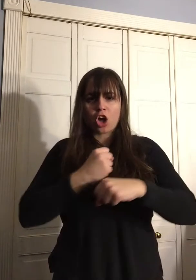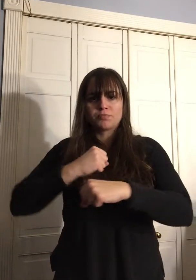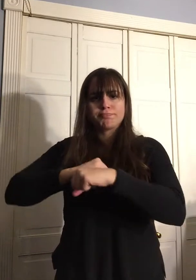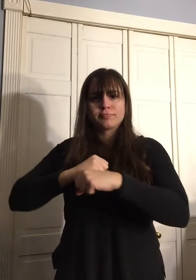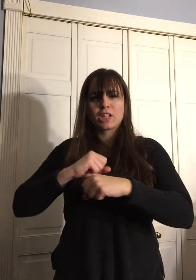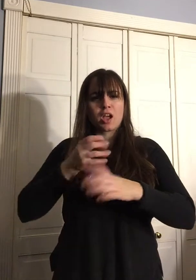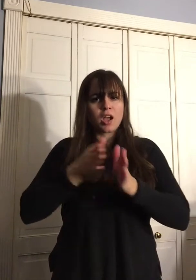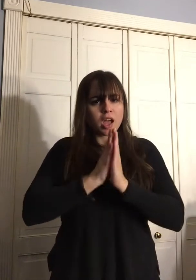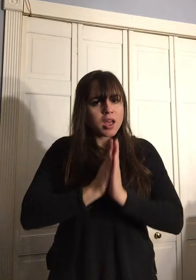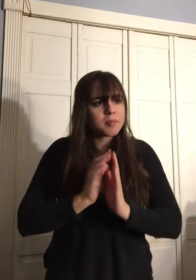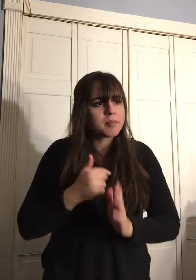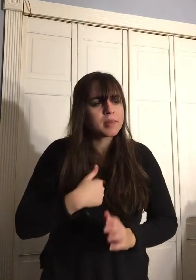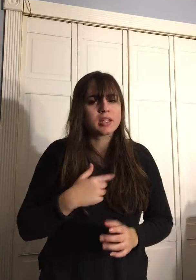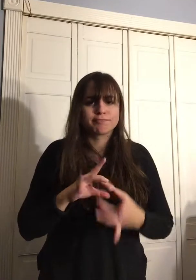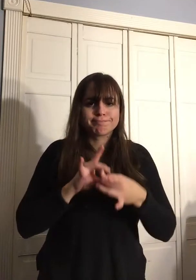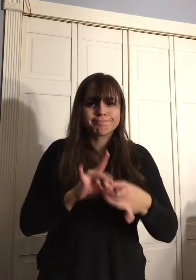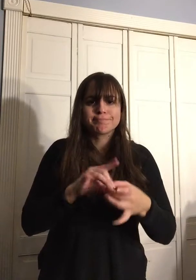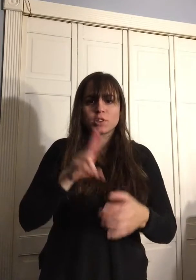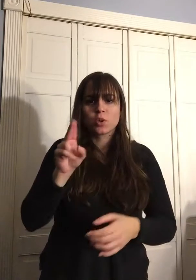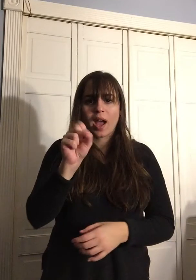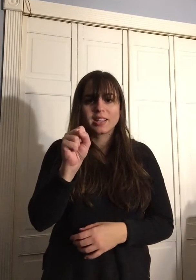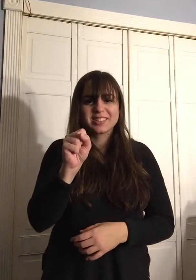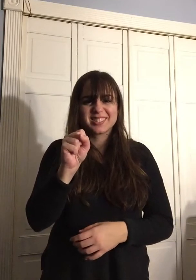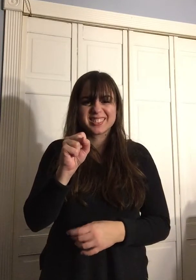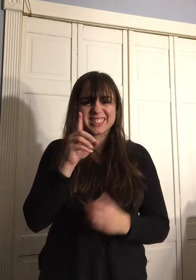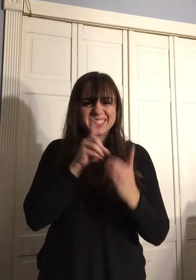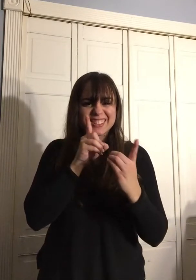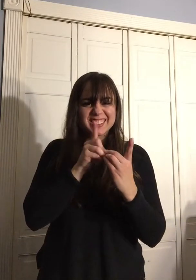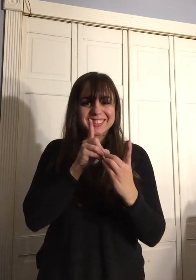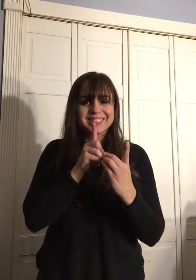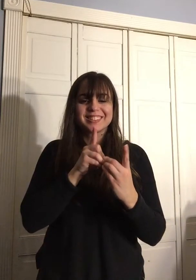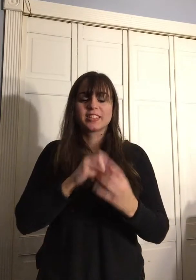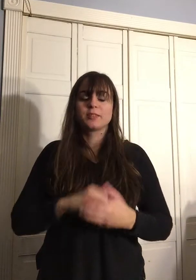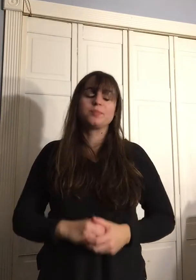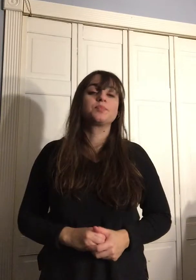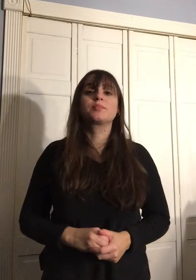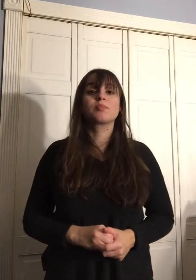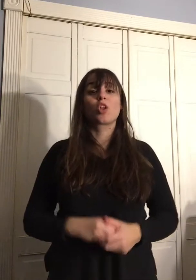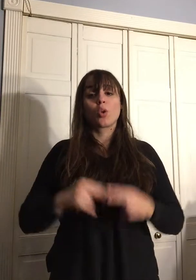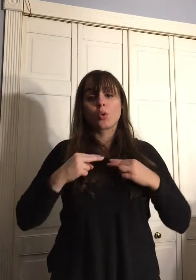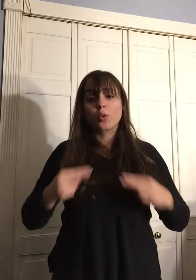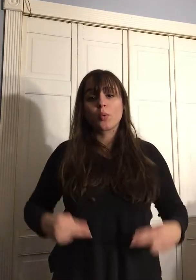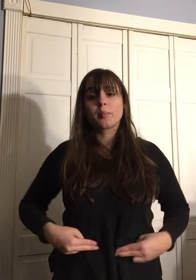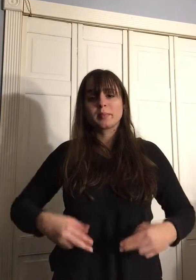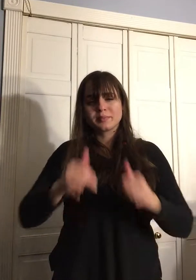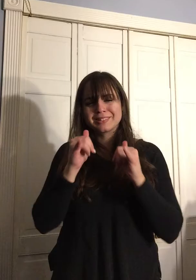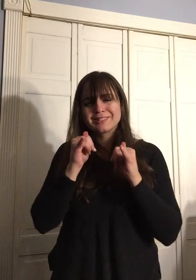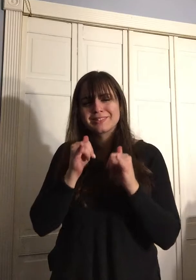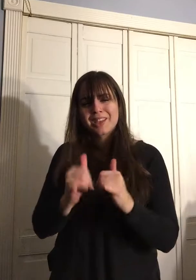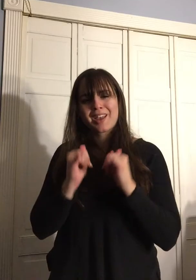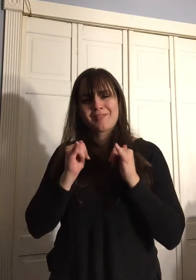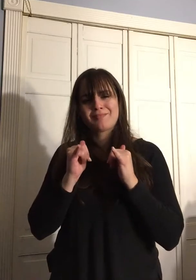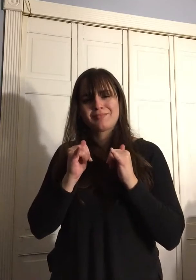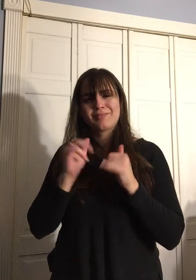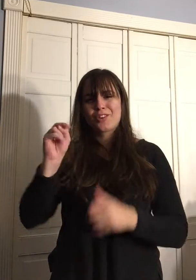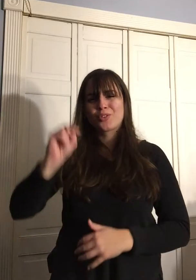a boiled egg, these female guards who asked me about dating life in the US. They are the ones